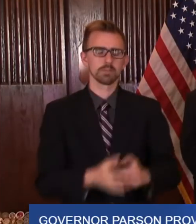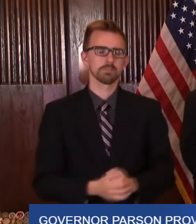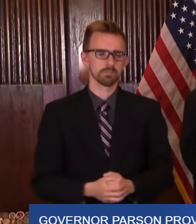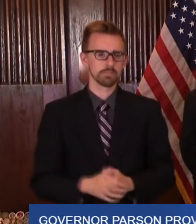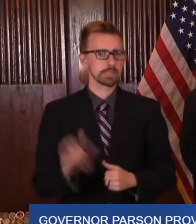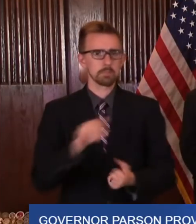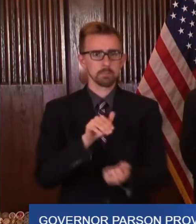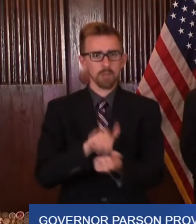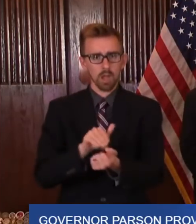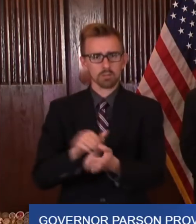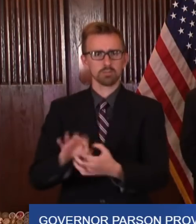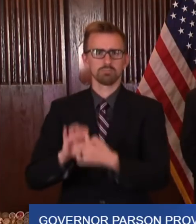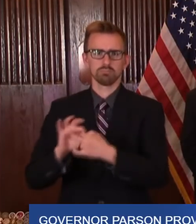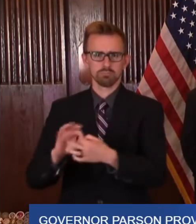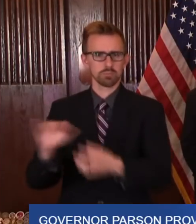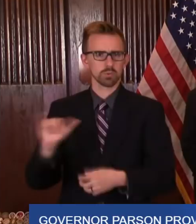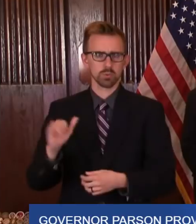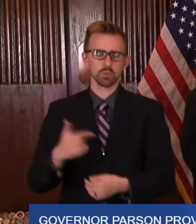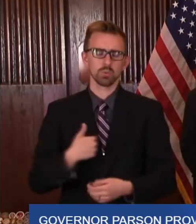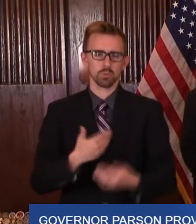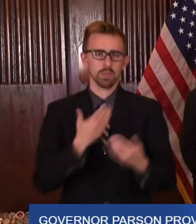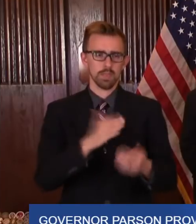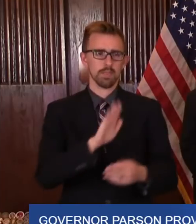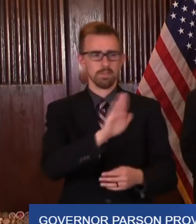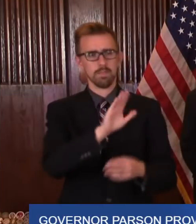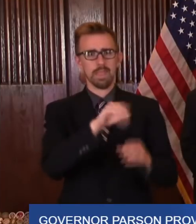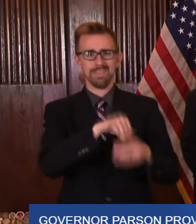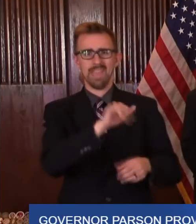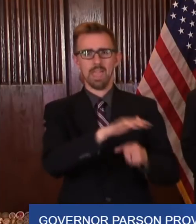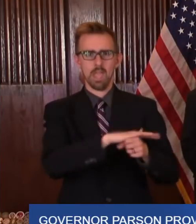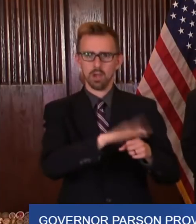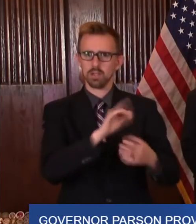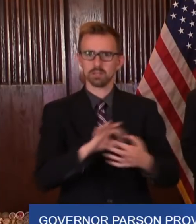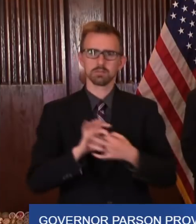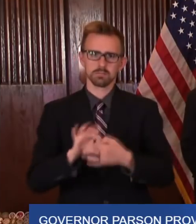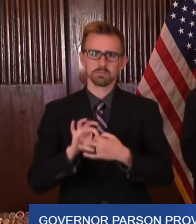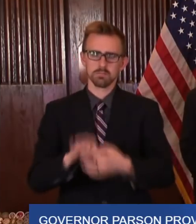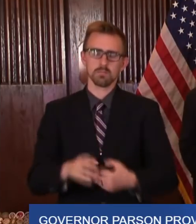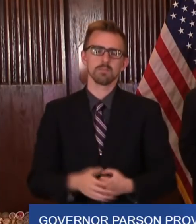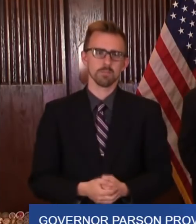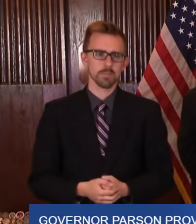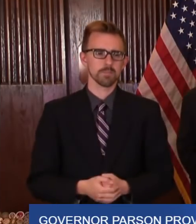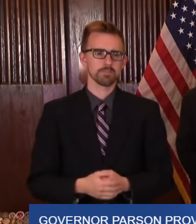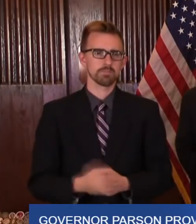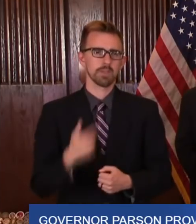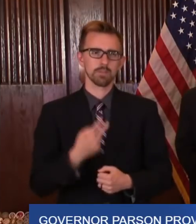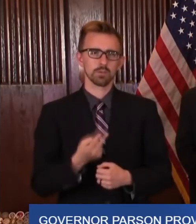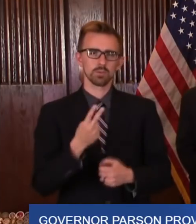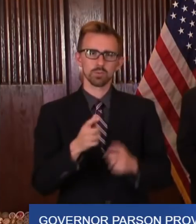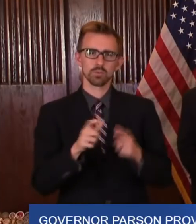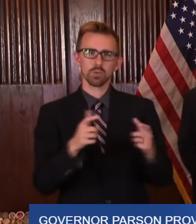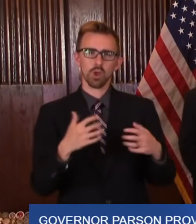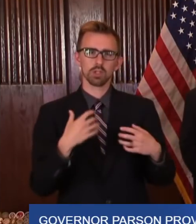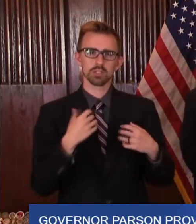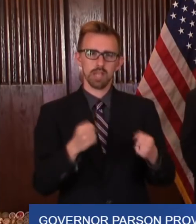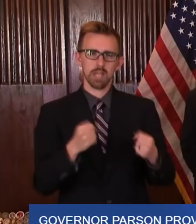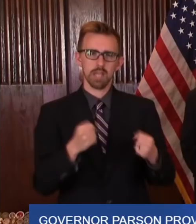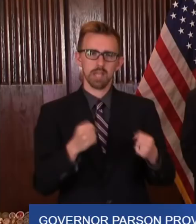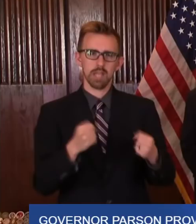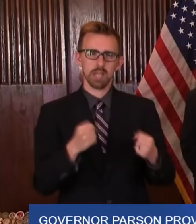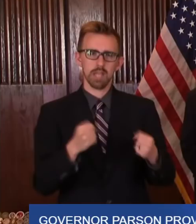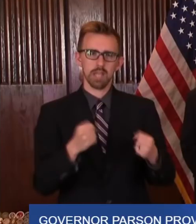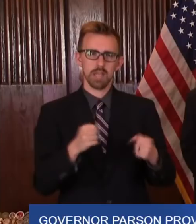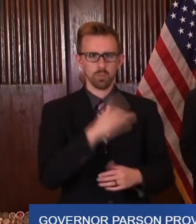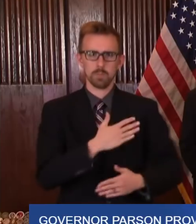have the doctors. We've had some phenomenal doctors up there help us, and at two of the large health systems up there, Northwest and Mosaic, and so